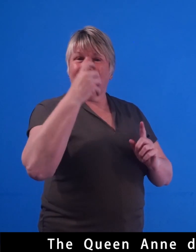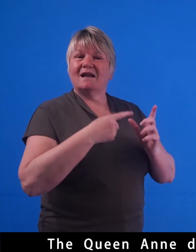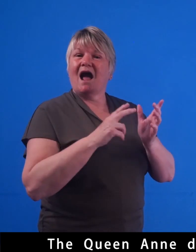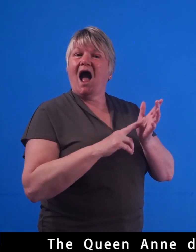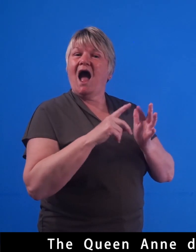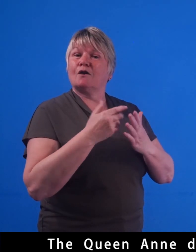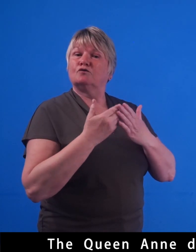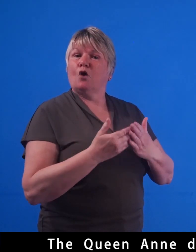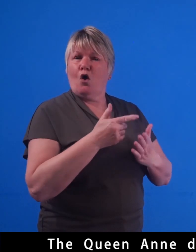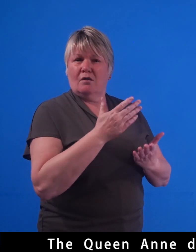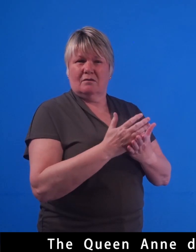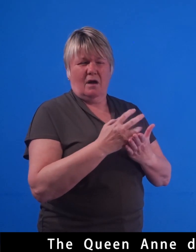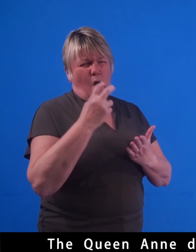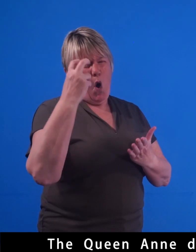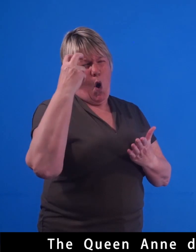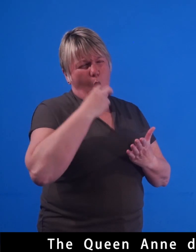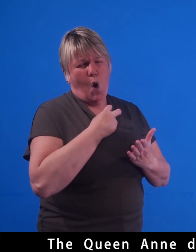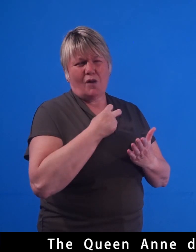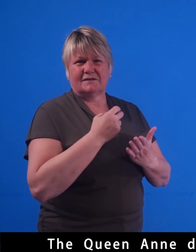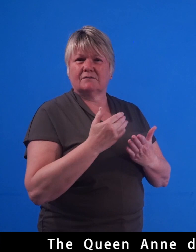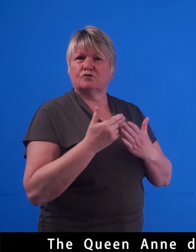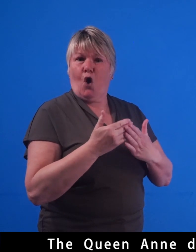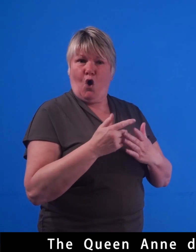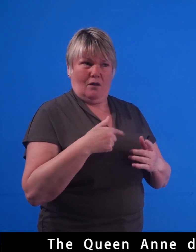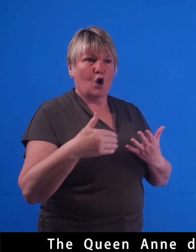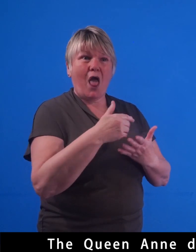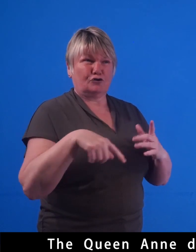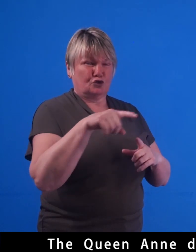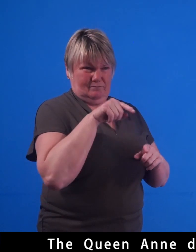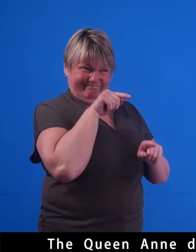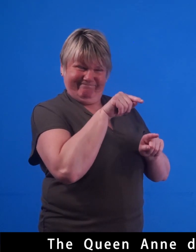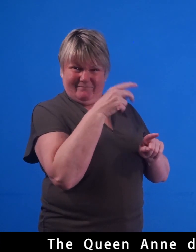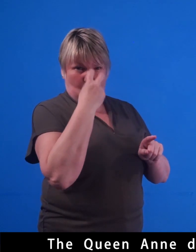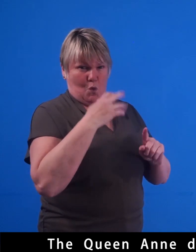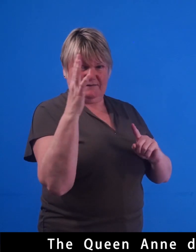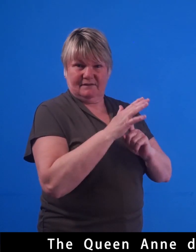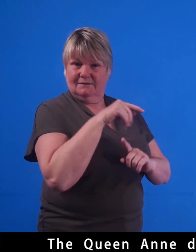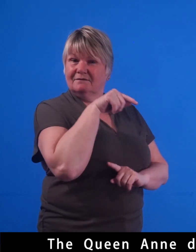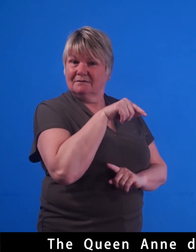The Queen Anne doll is the oldest doll in the collection, which was designed purely as a